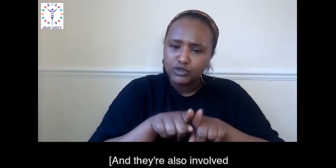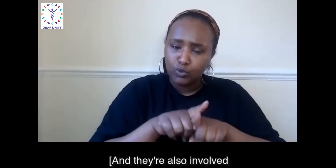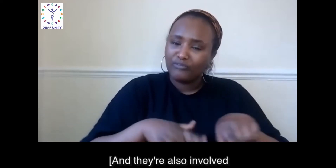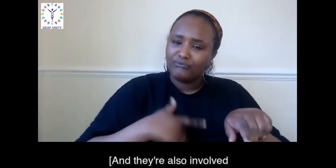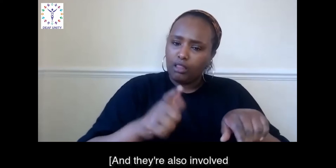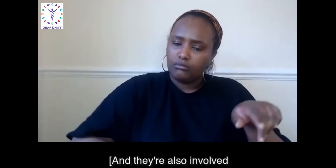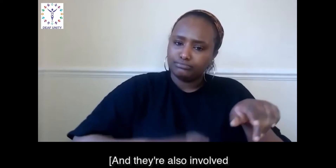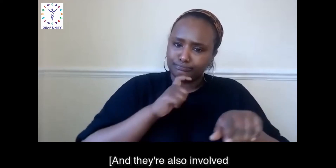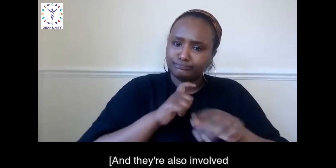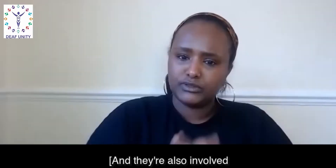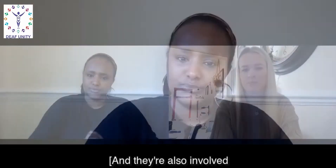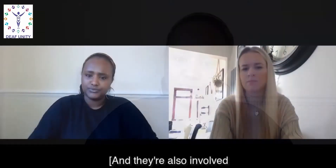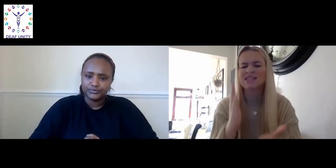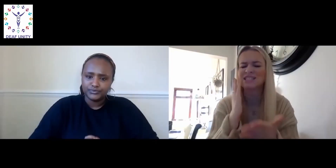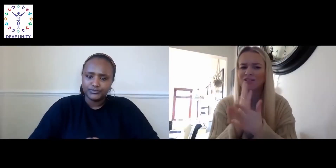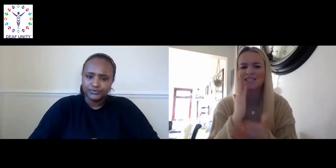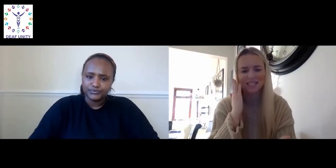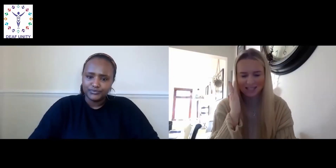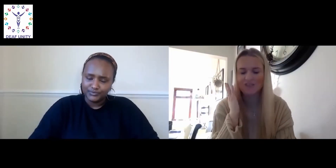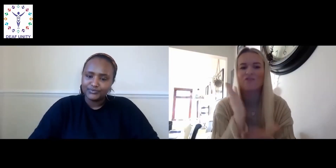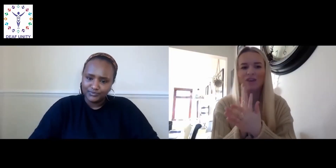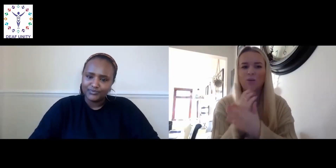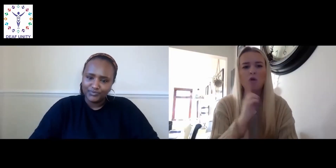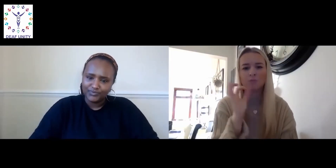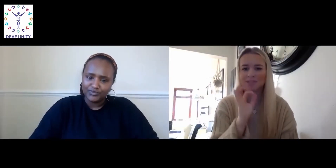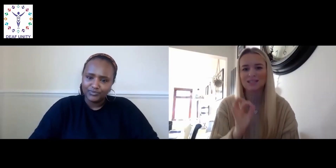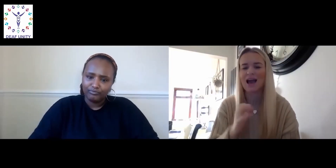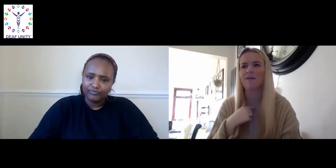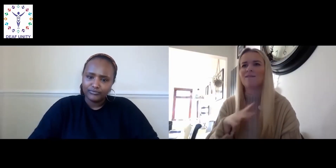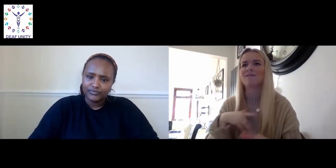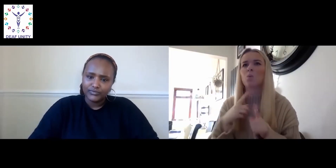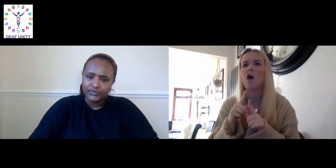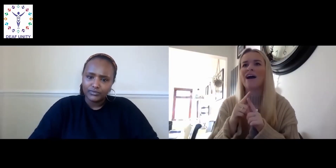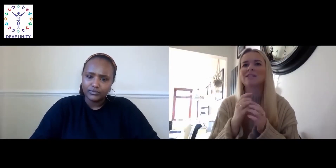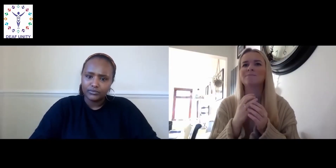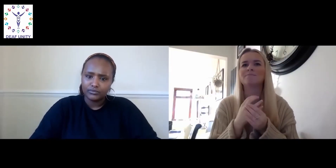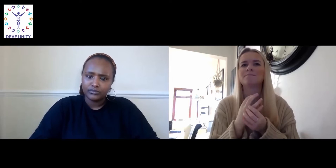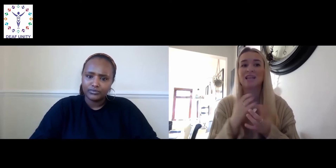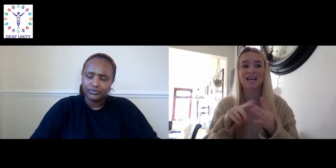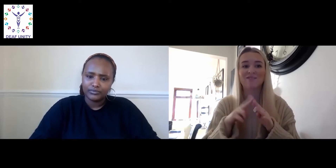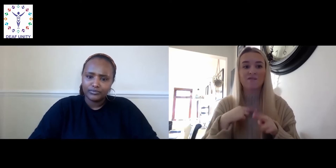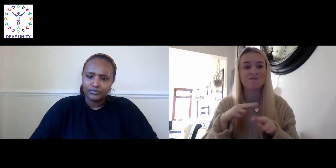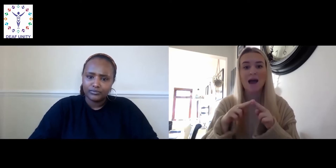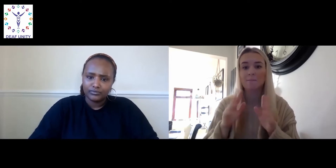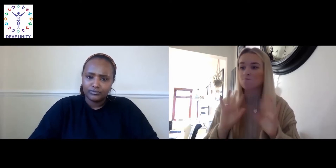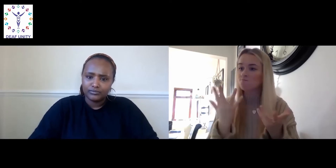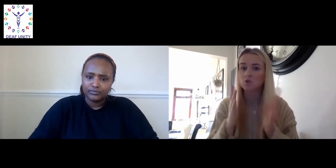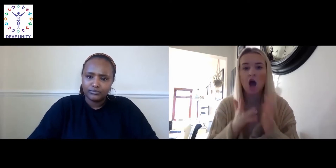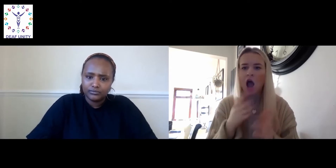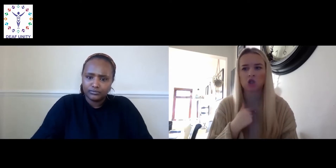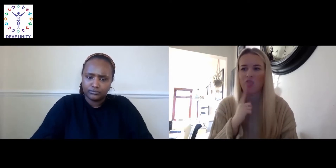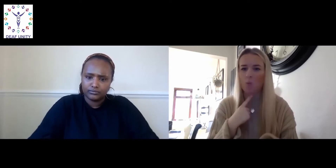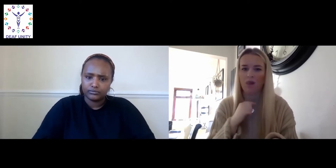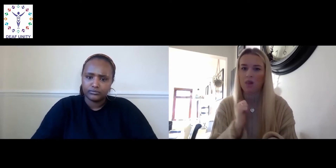they're also involved in your videos as well? Do you feel confident? Oh, definitely 100%. I feel like if